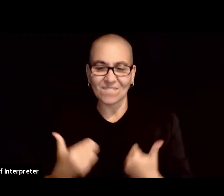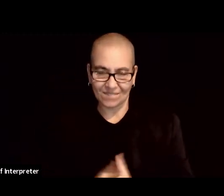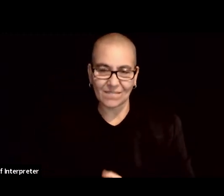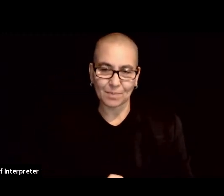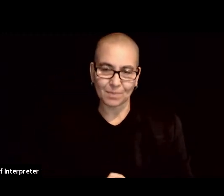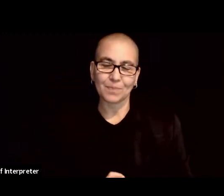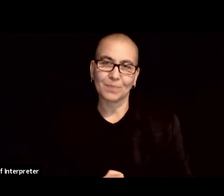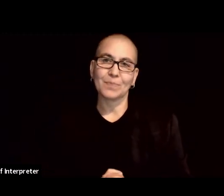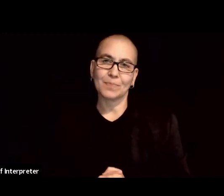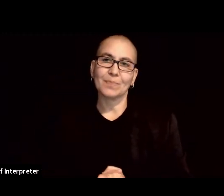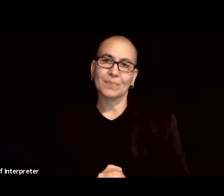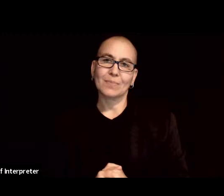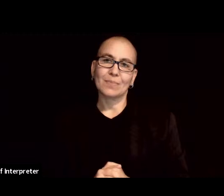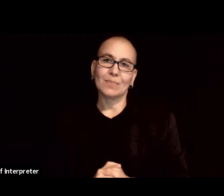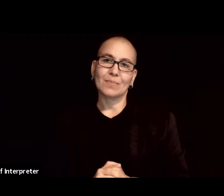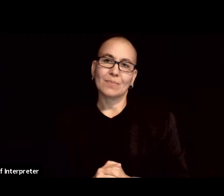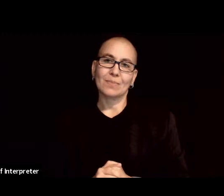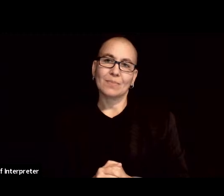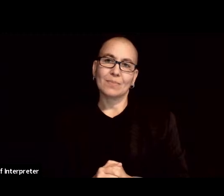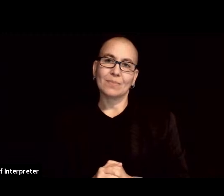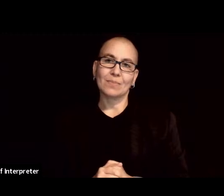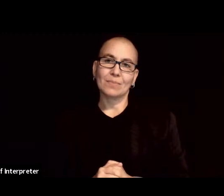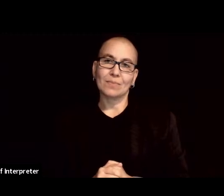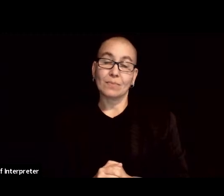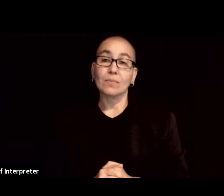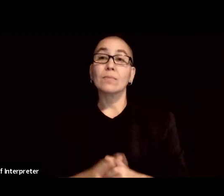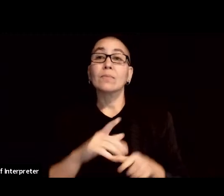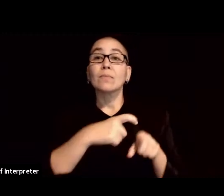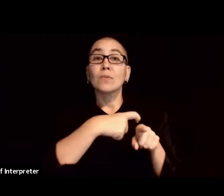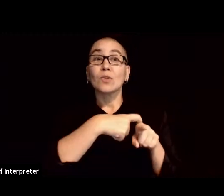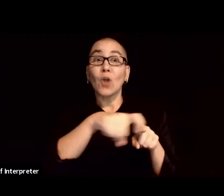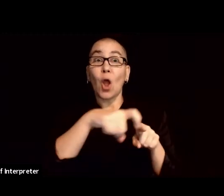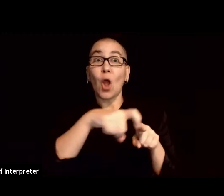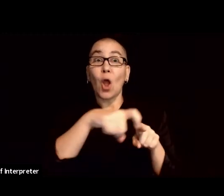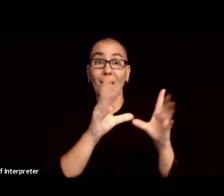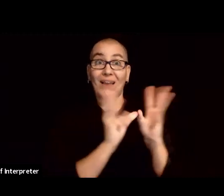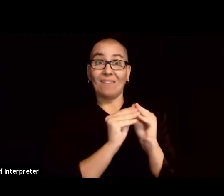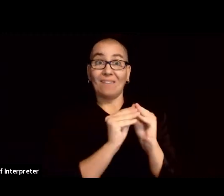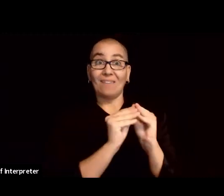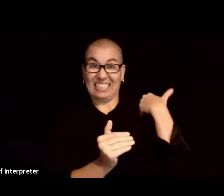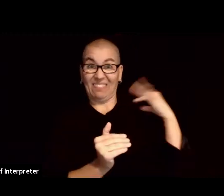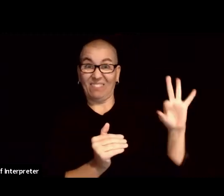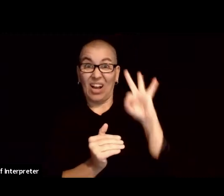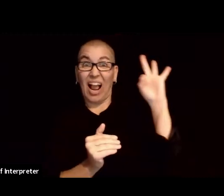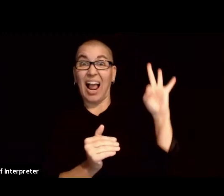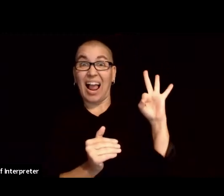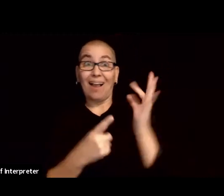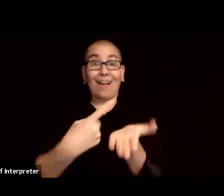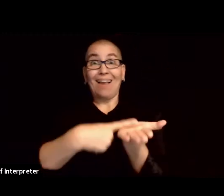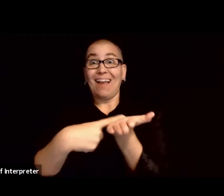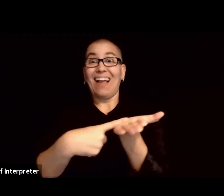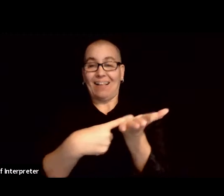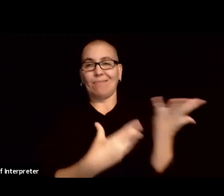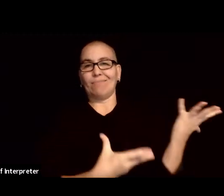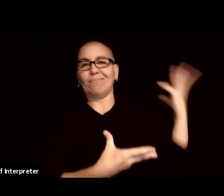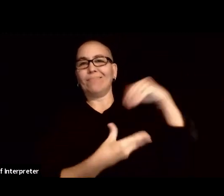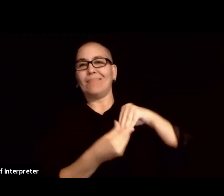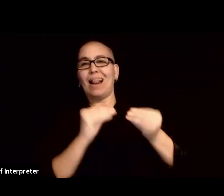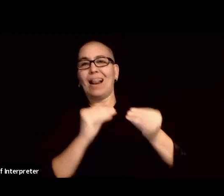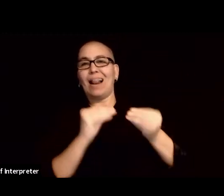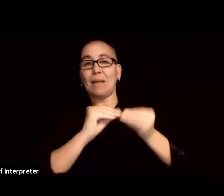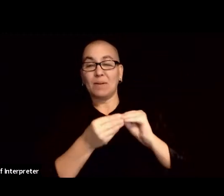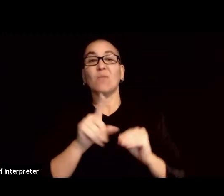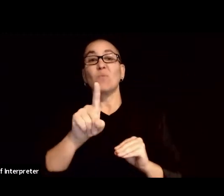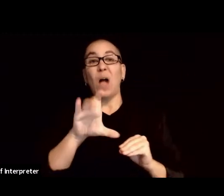another 47 of our fellow Minnesotans have died. We reported 18 deaths on Sunday and 20 deaths on